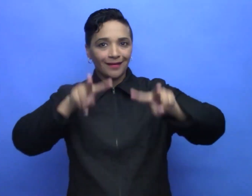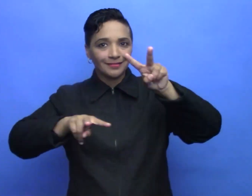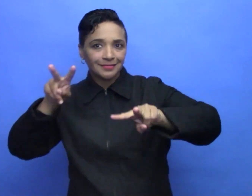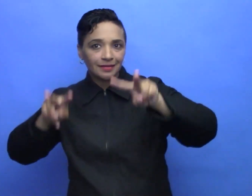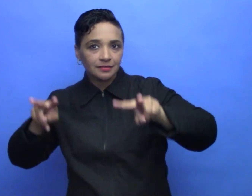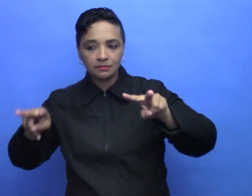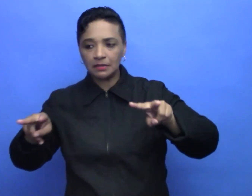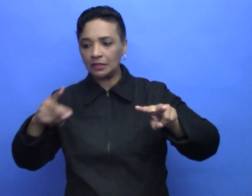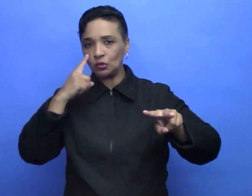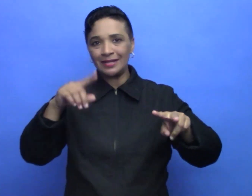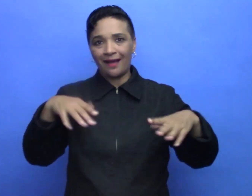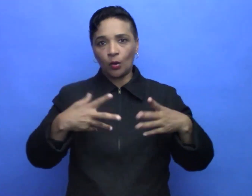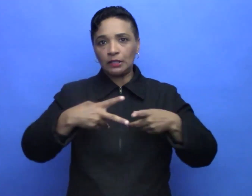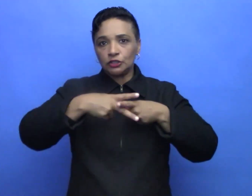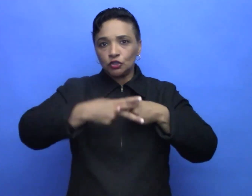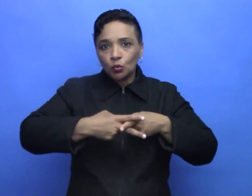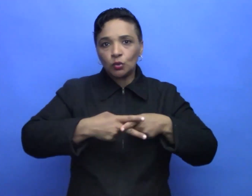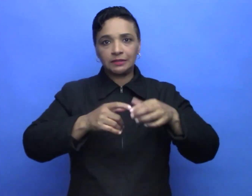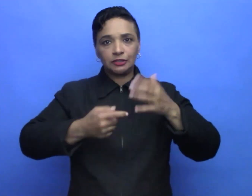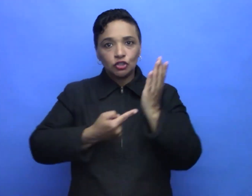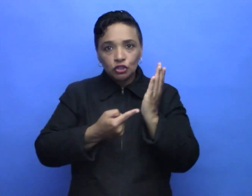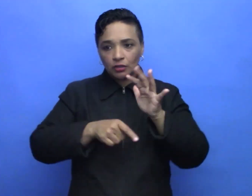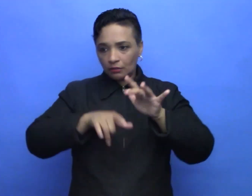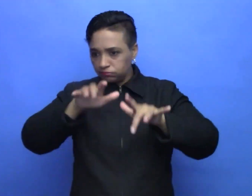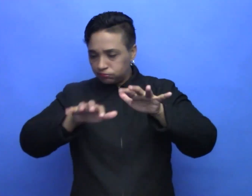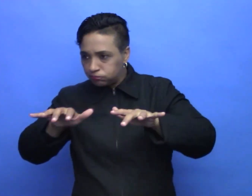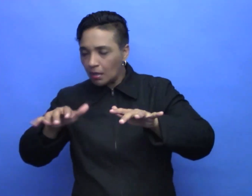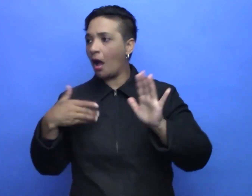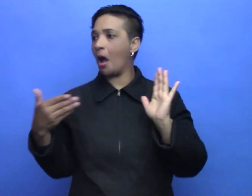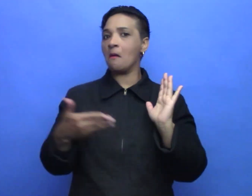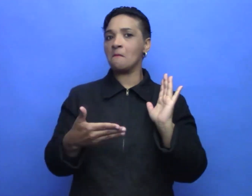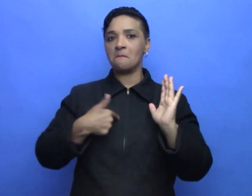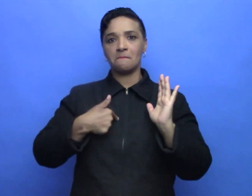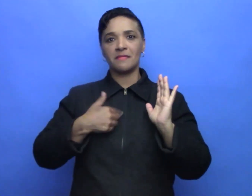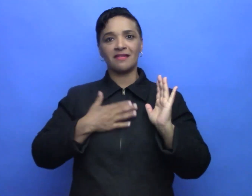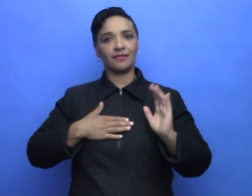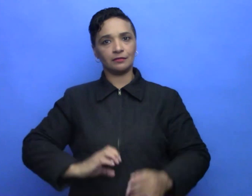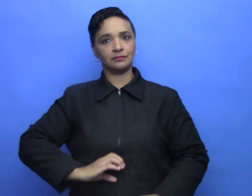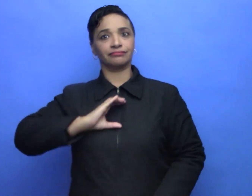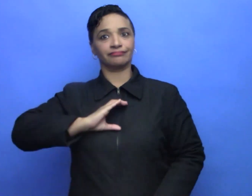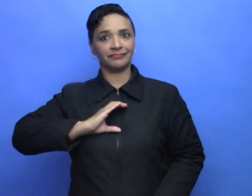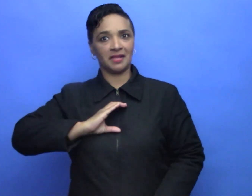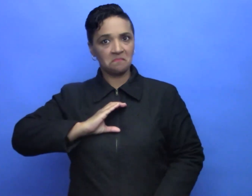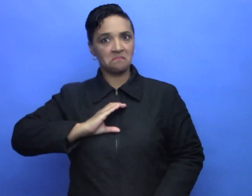digital tools and their website. So this greatly boosted my confidence because